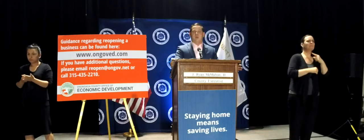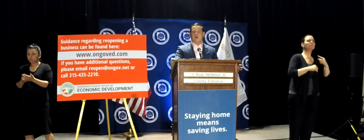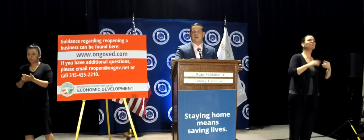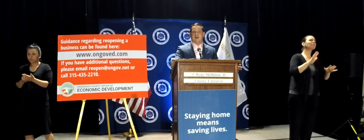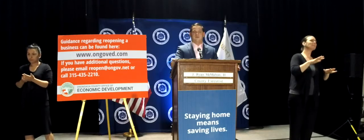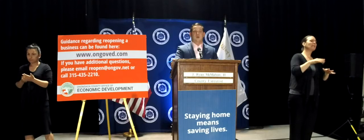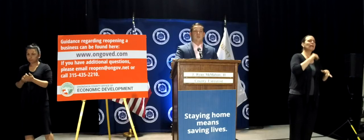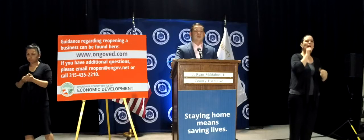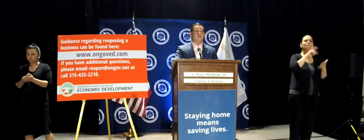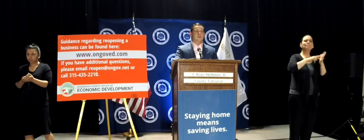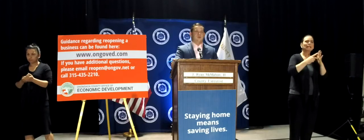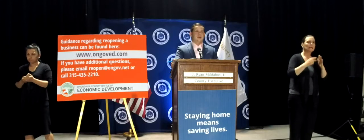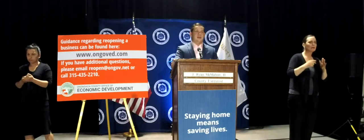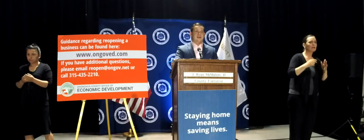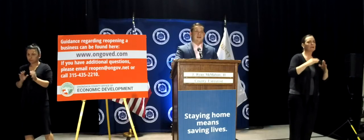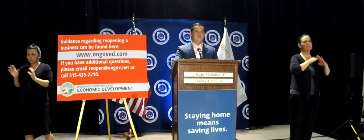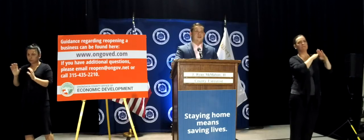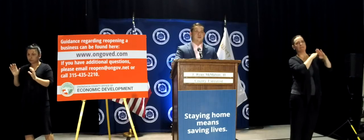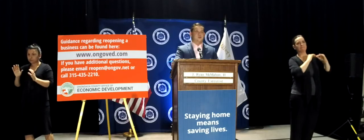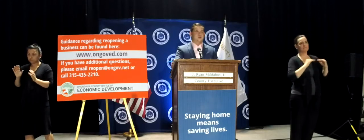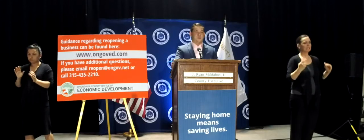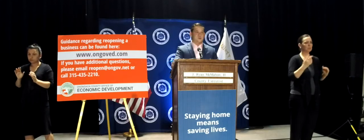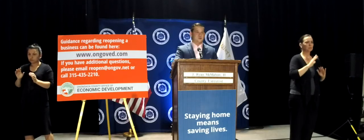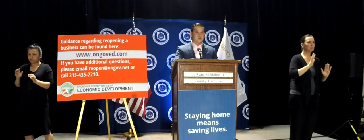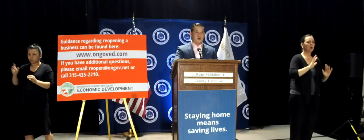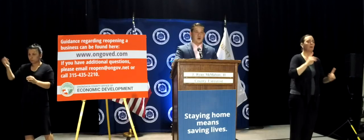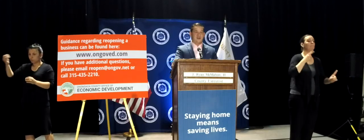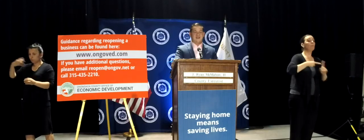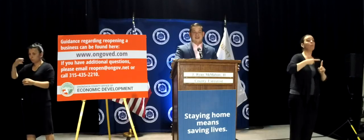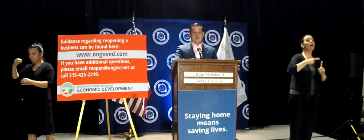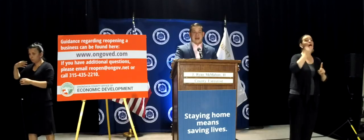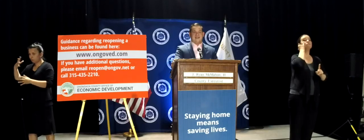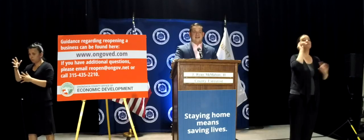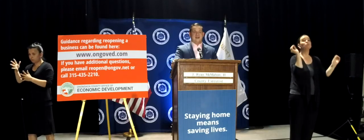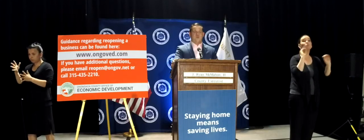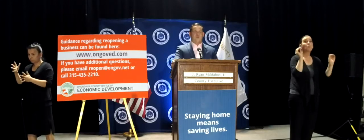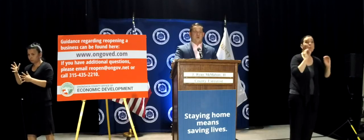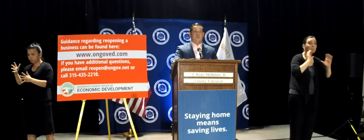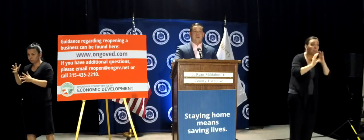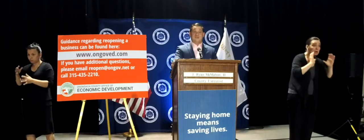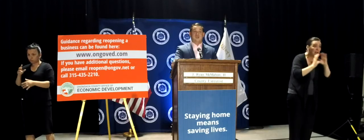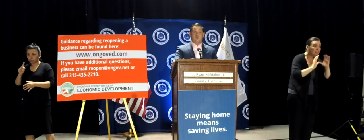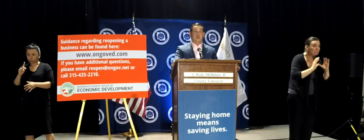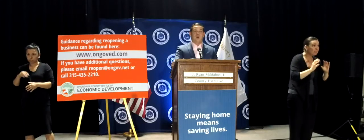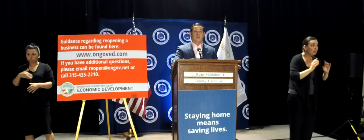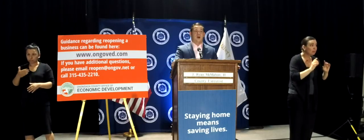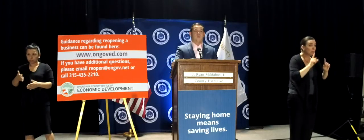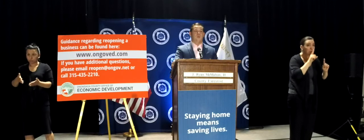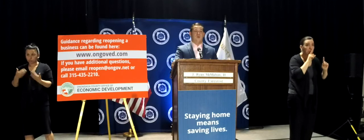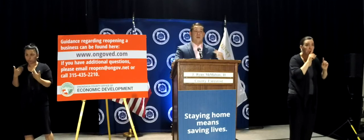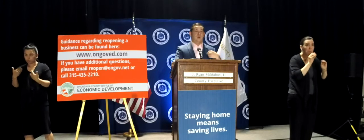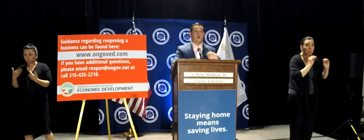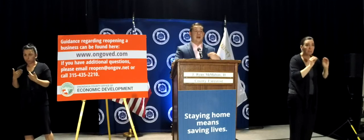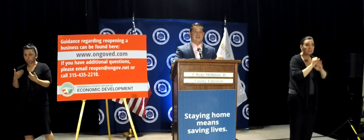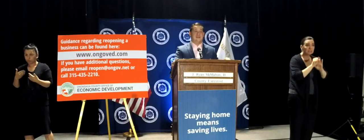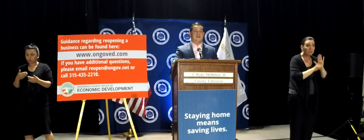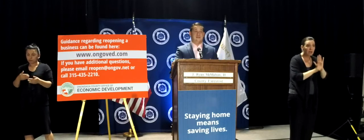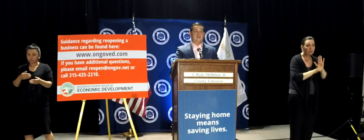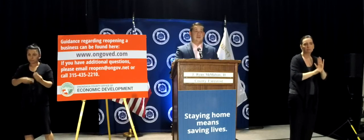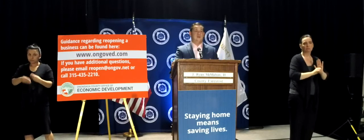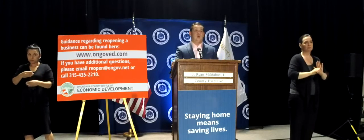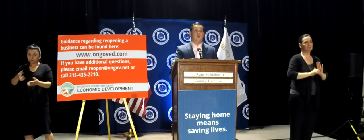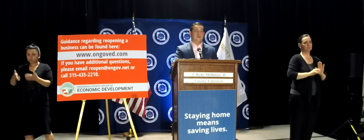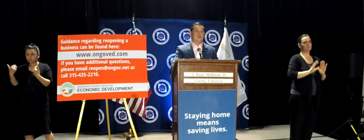gets to the point that if nobody's communicating and phase 2 is supposed to start, that businesses will open up no matter what I